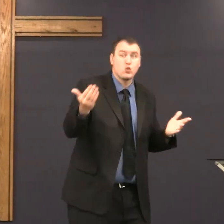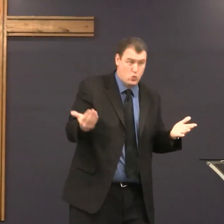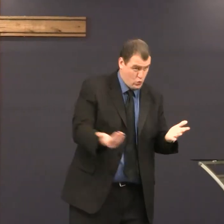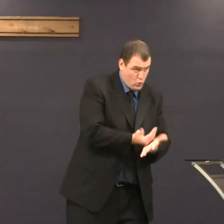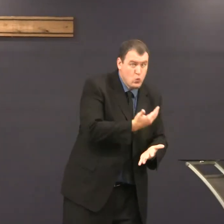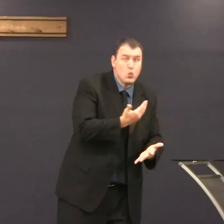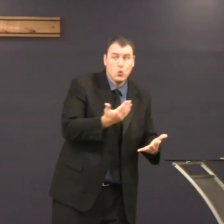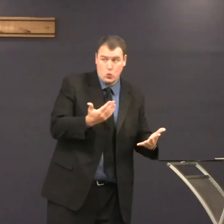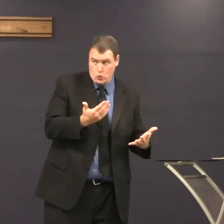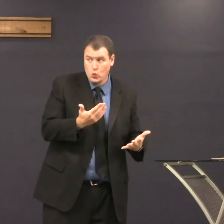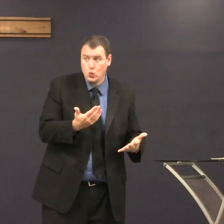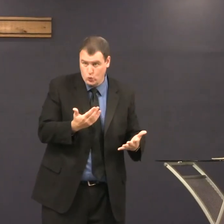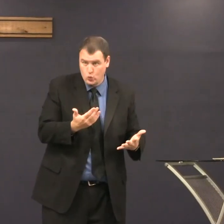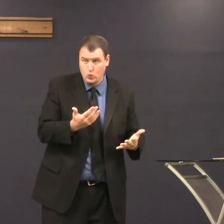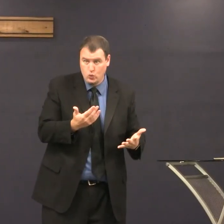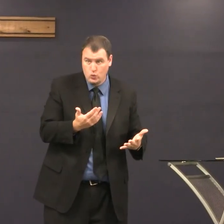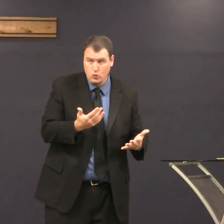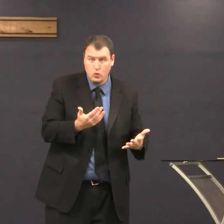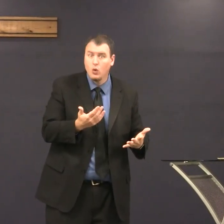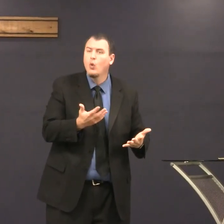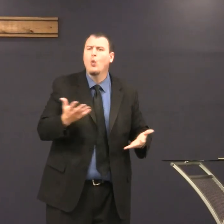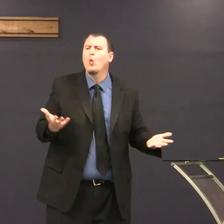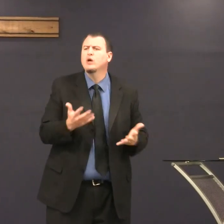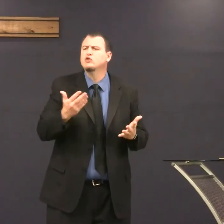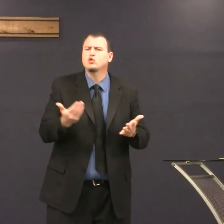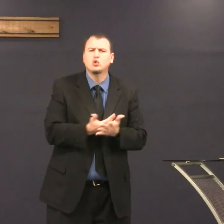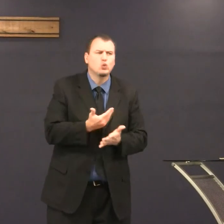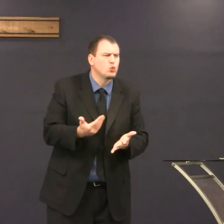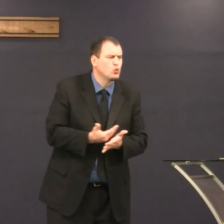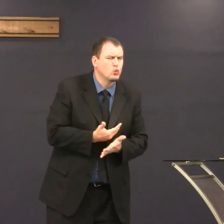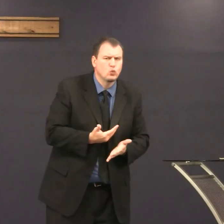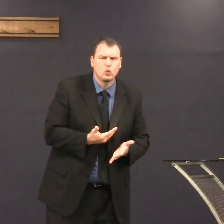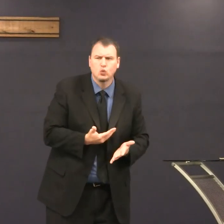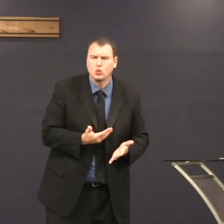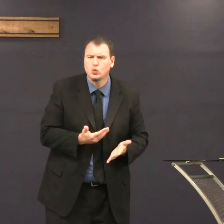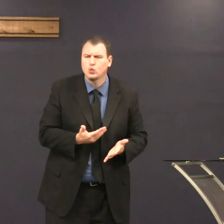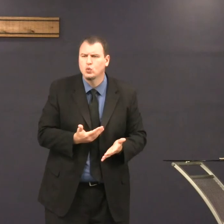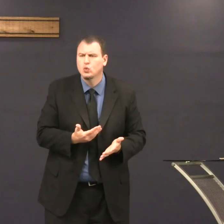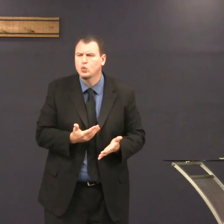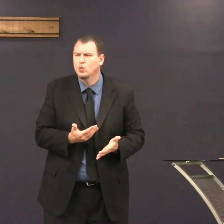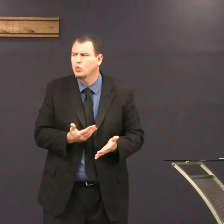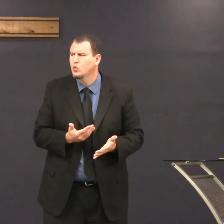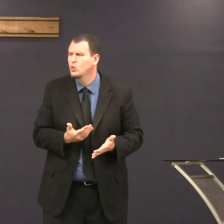Put on the new. What would be new?